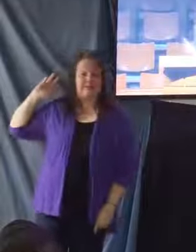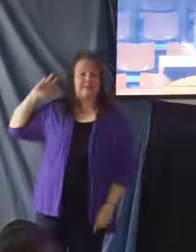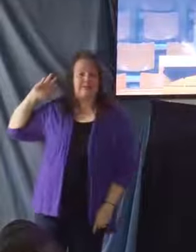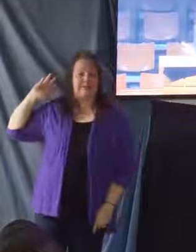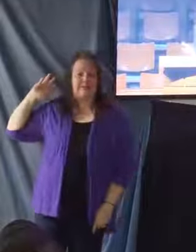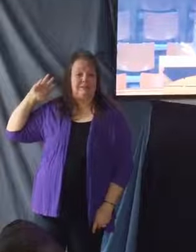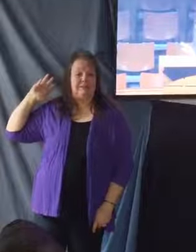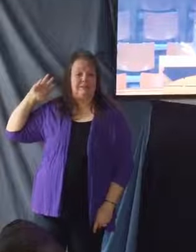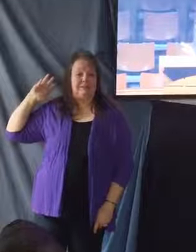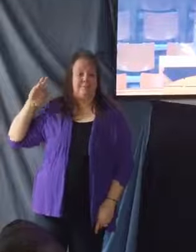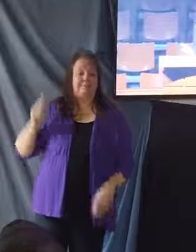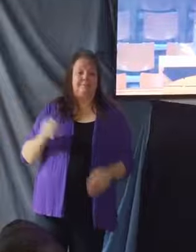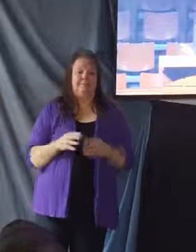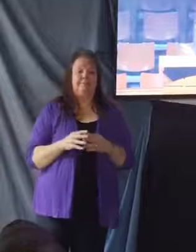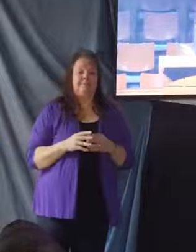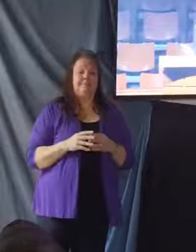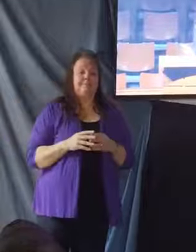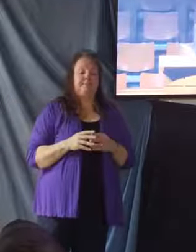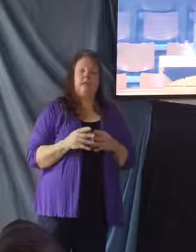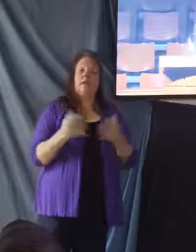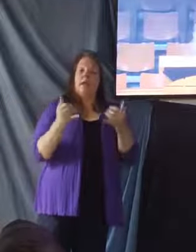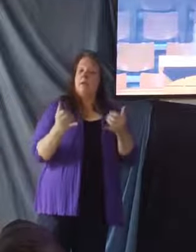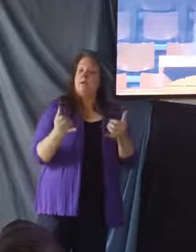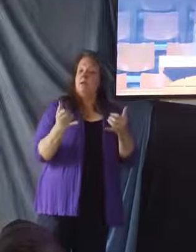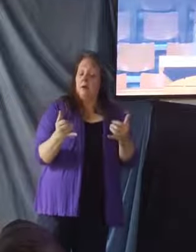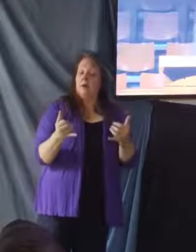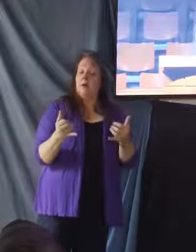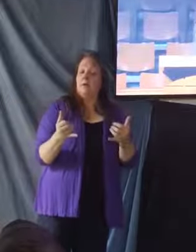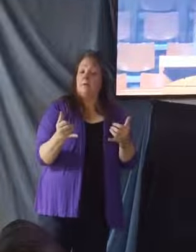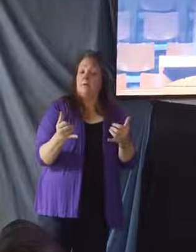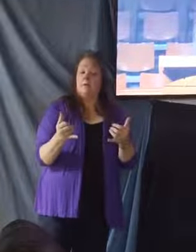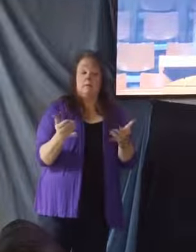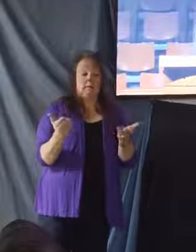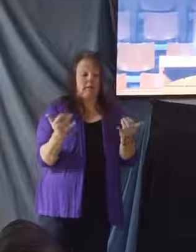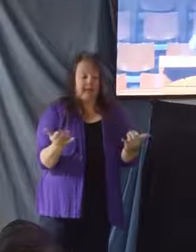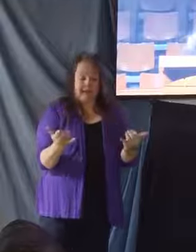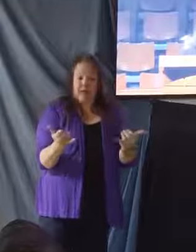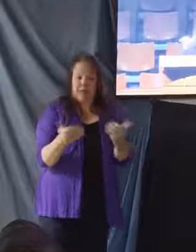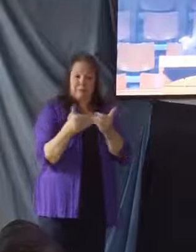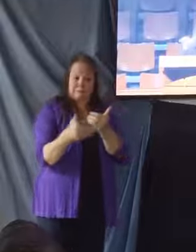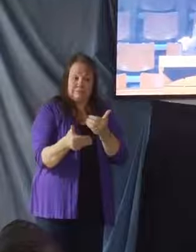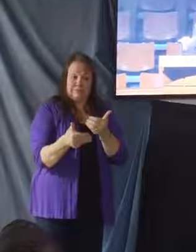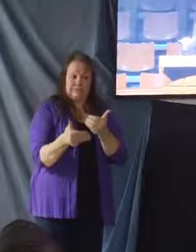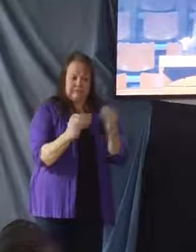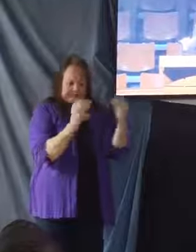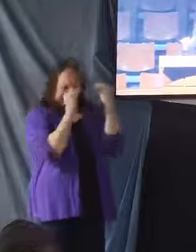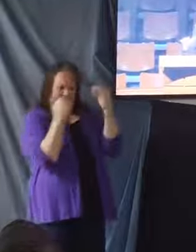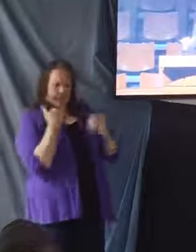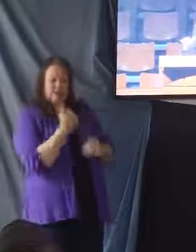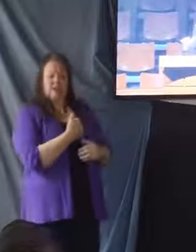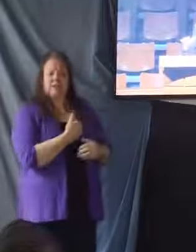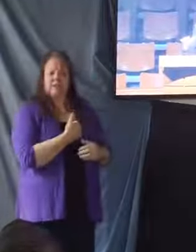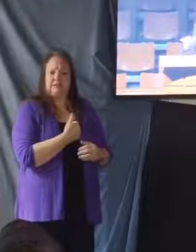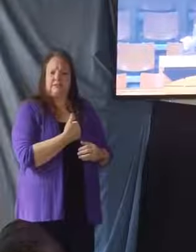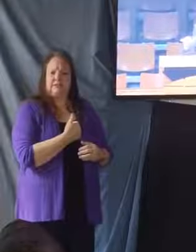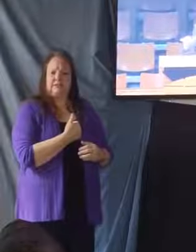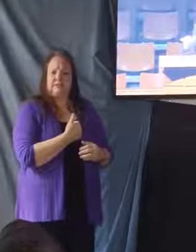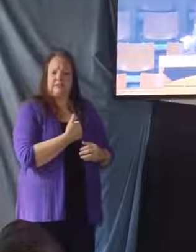It uses an aorist tense here. Now it is presently continuing to instruct us